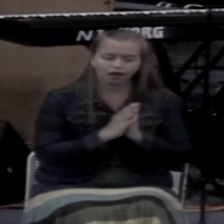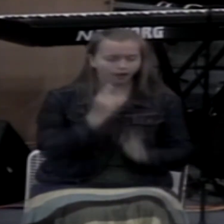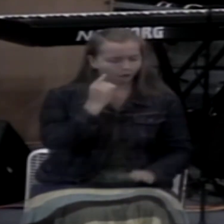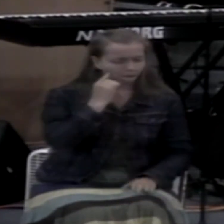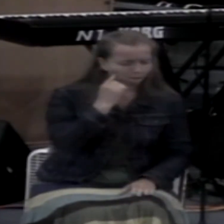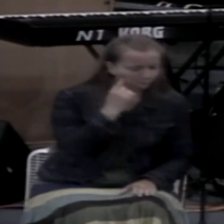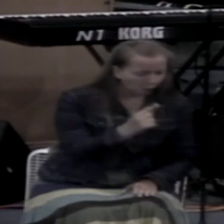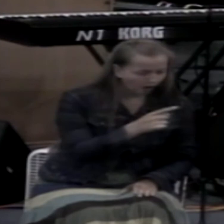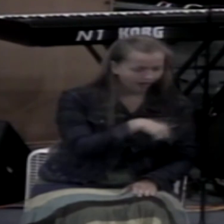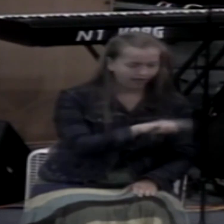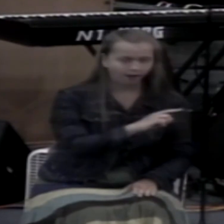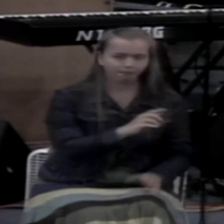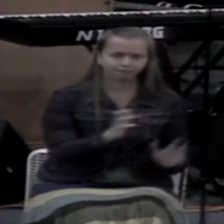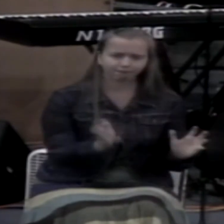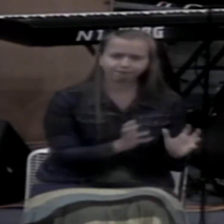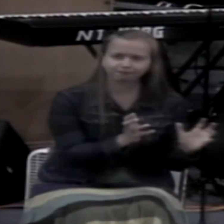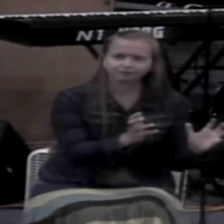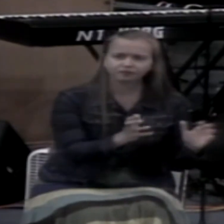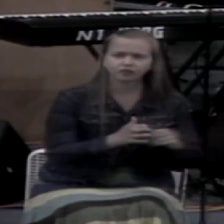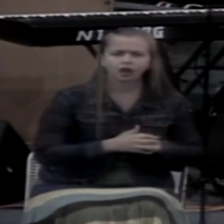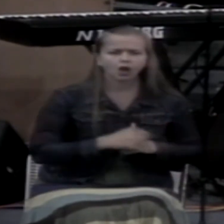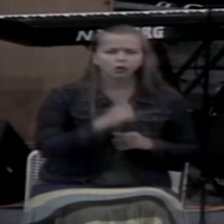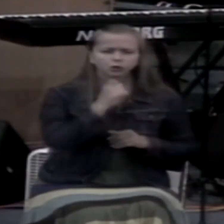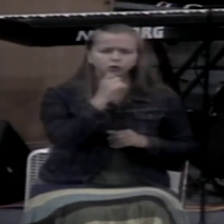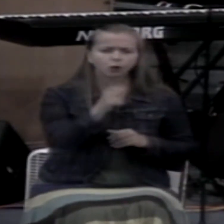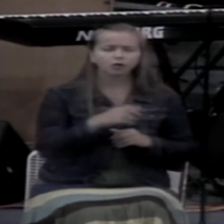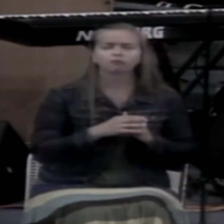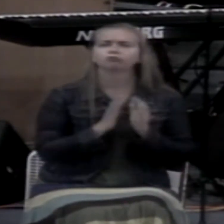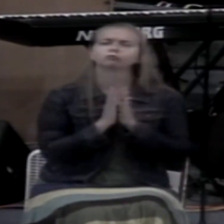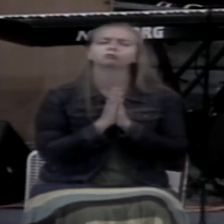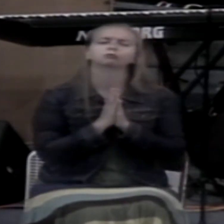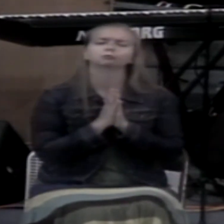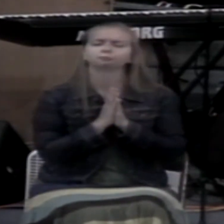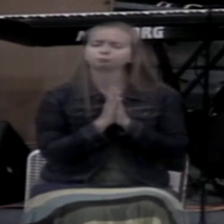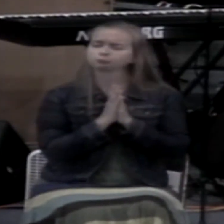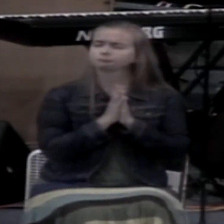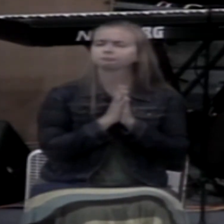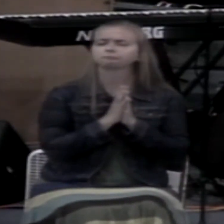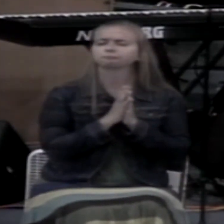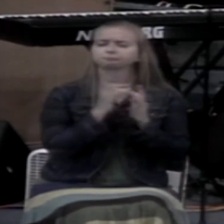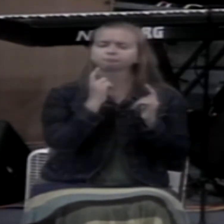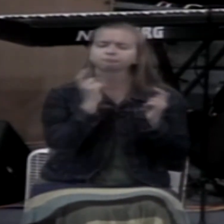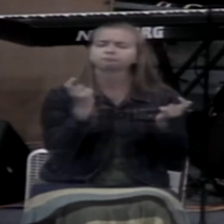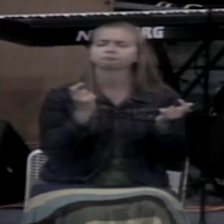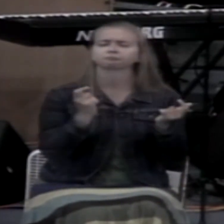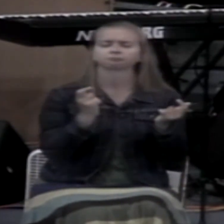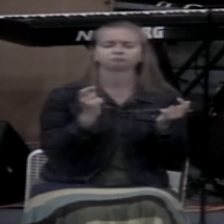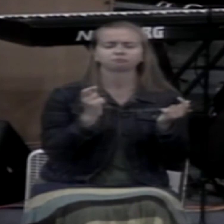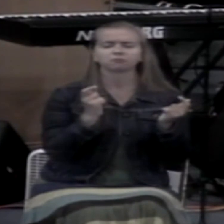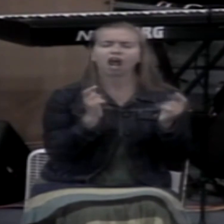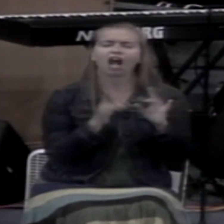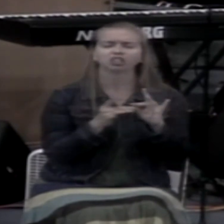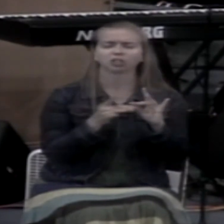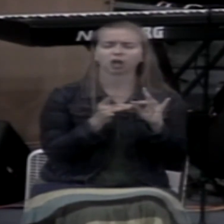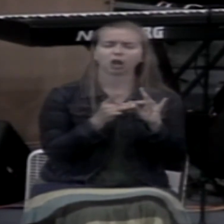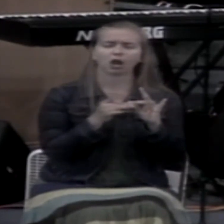They see what he does when the doors are closed. They see what he does when you're not around.